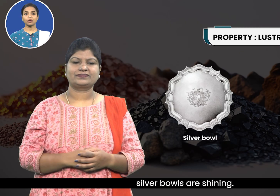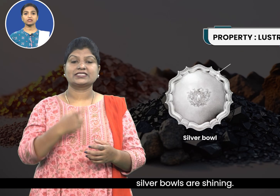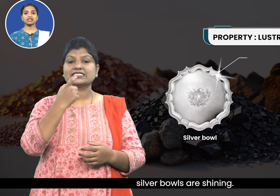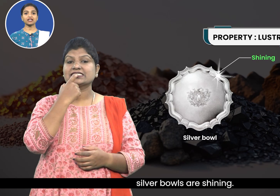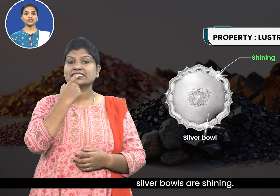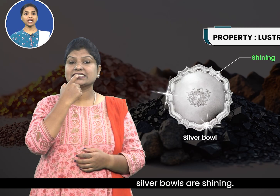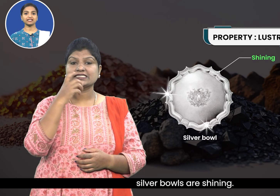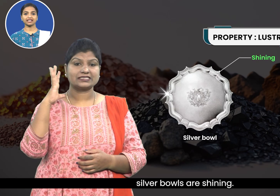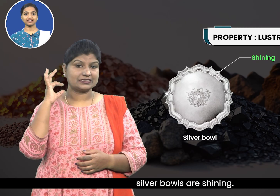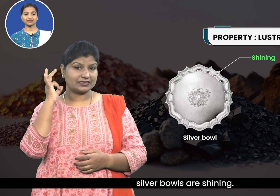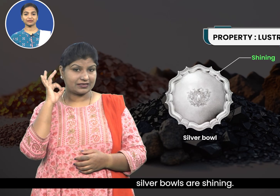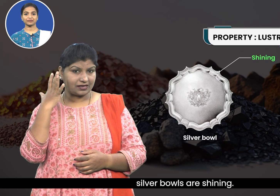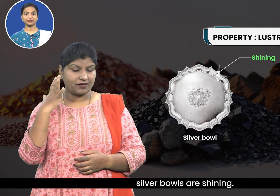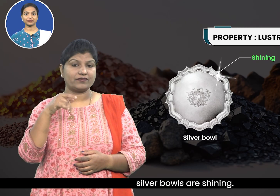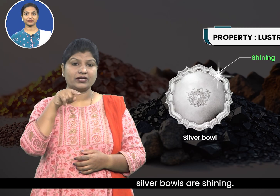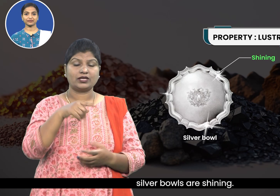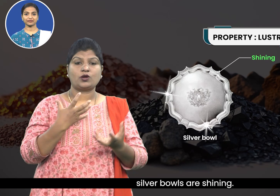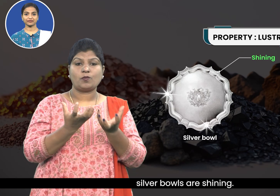Silver bowls are shining.